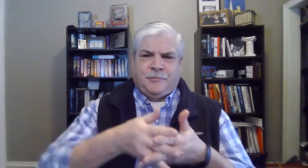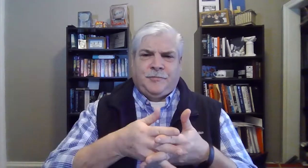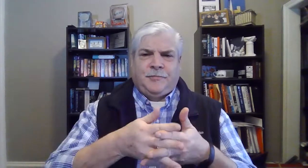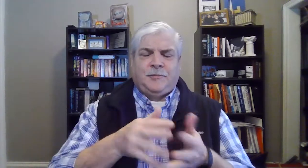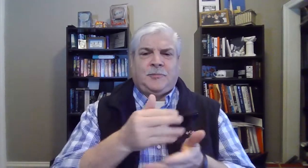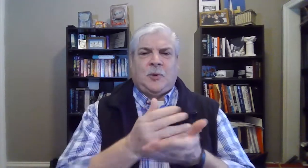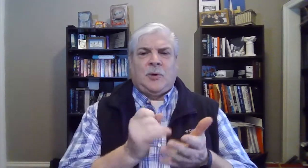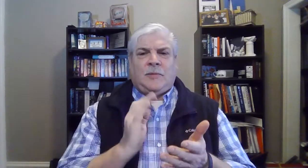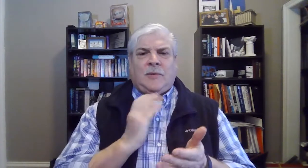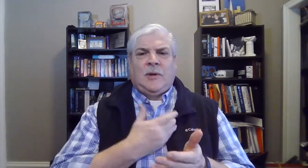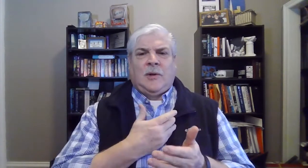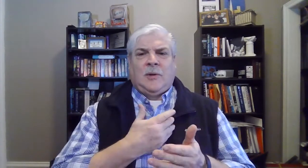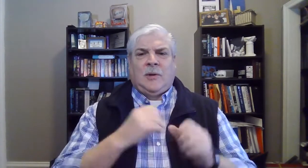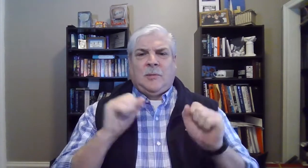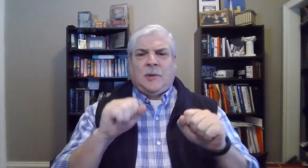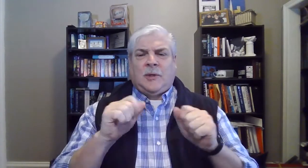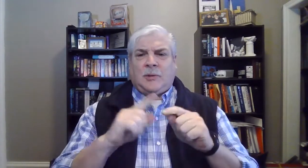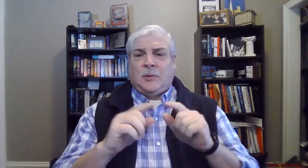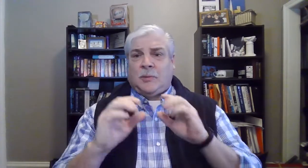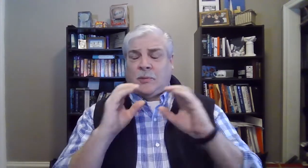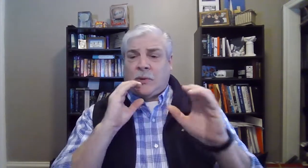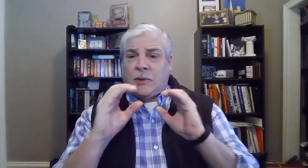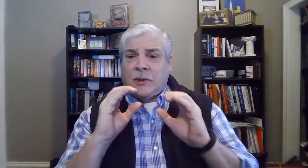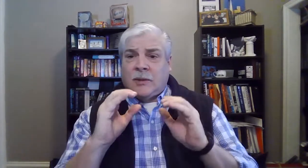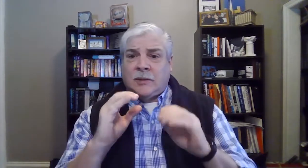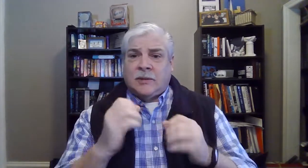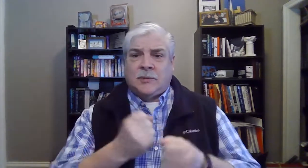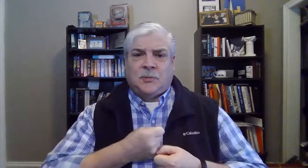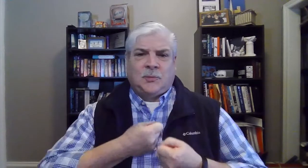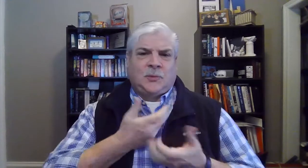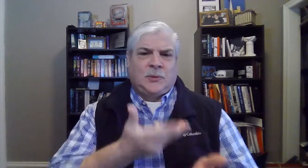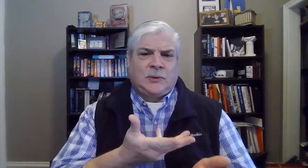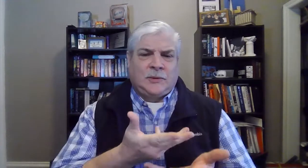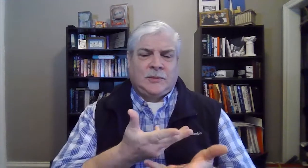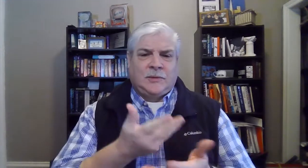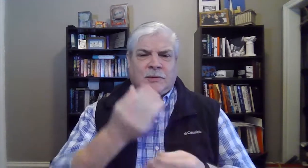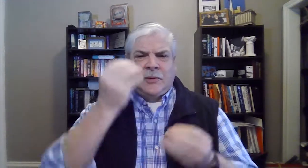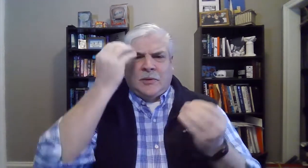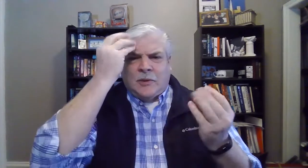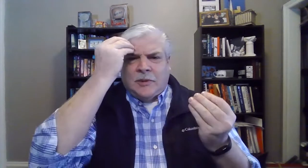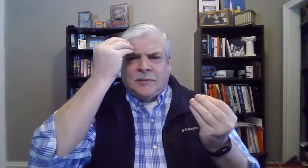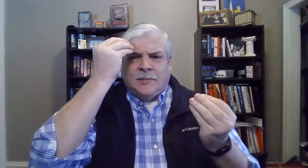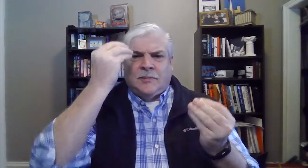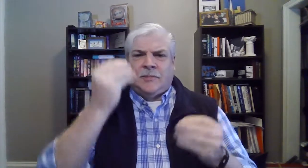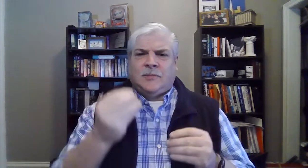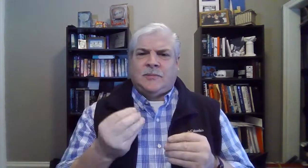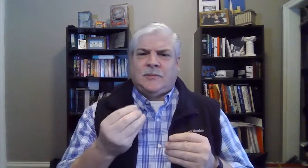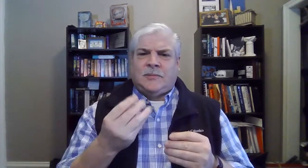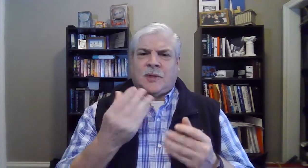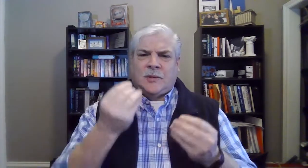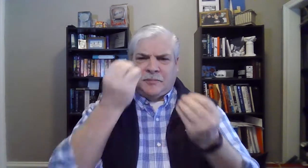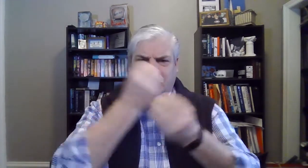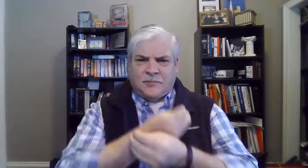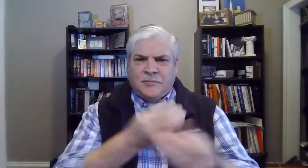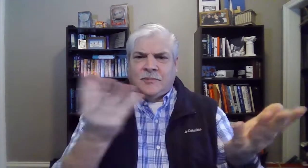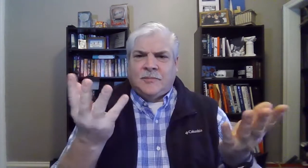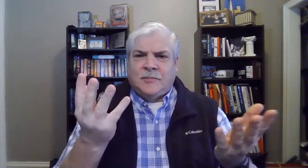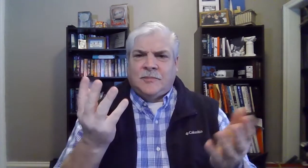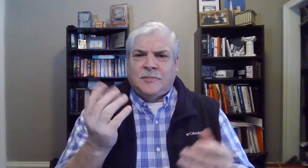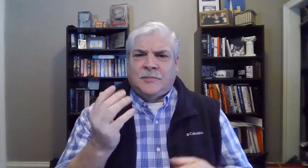It's a very integral part of our ability to communicate, to express our thoughts, and